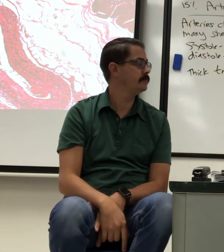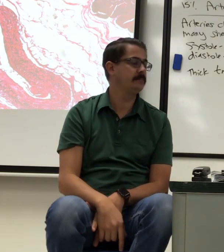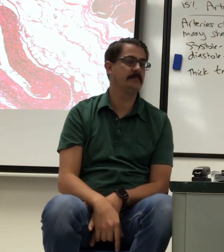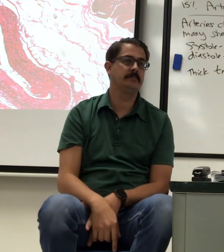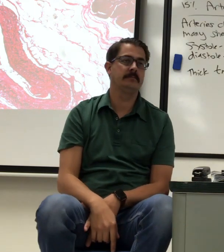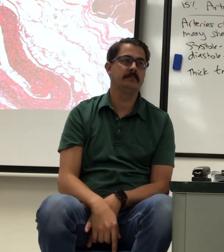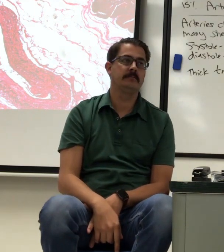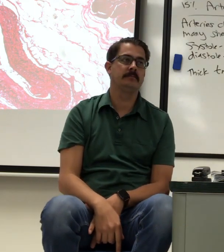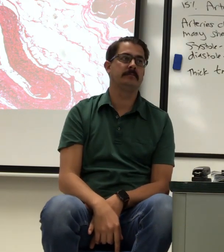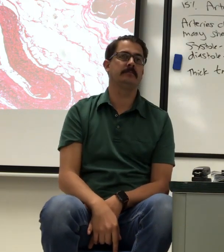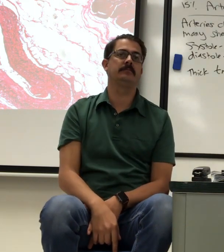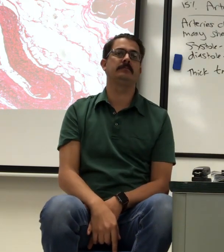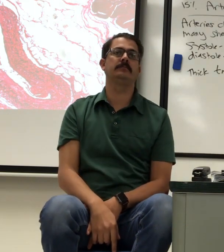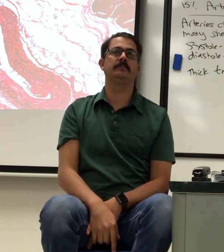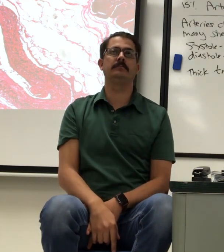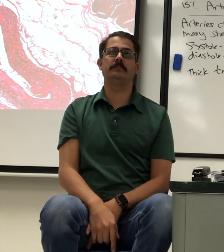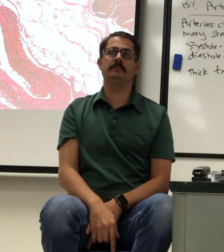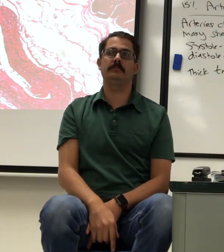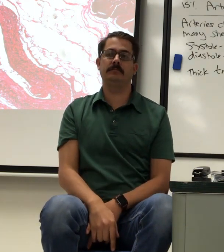Reservoir.